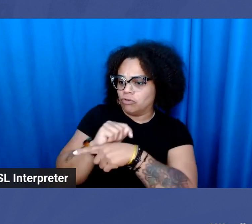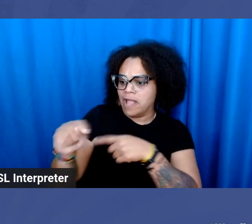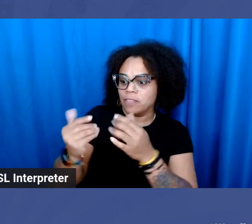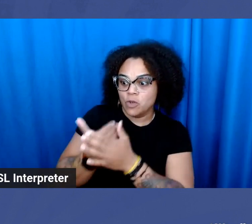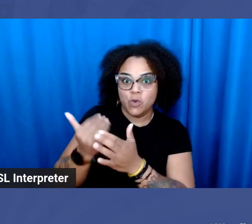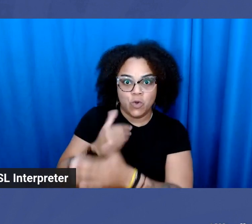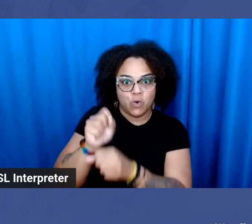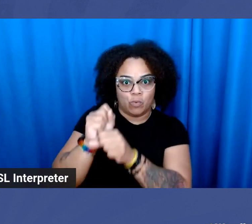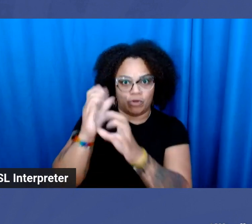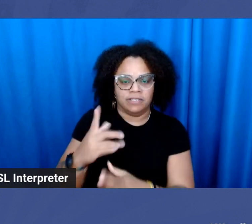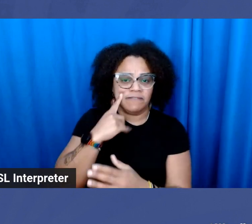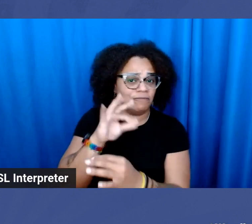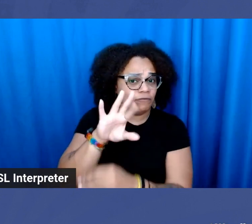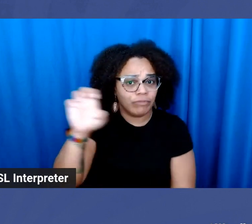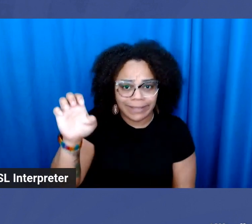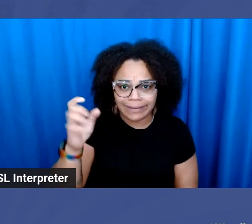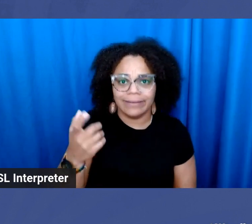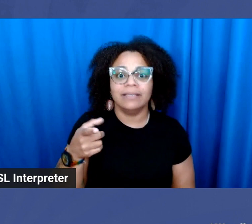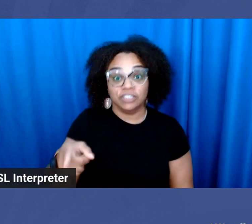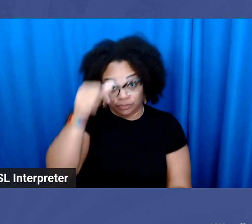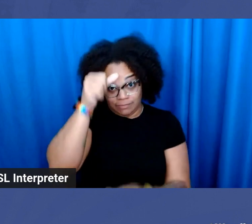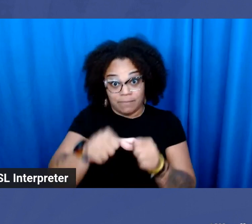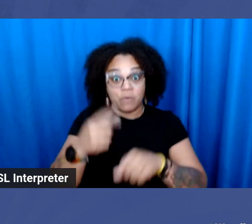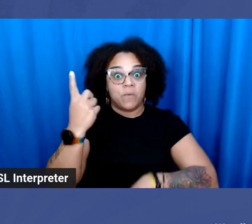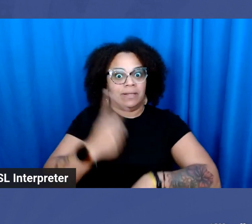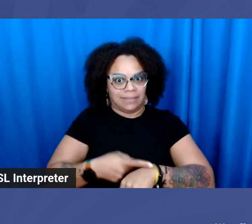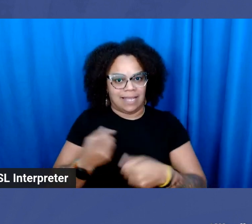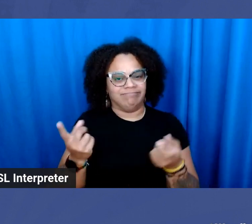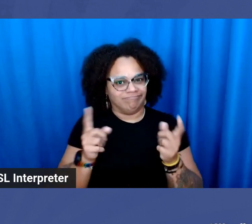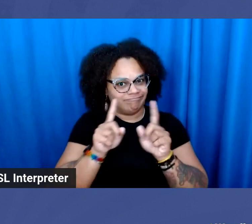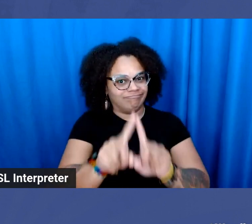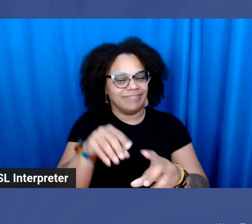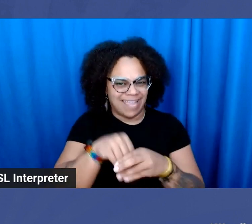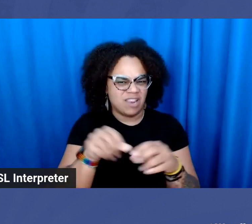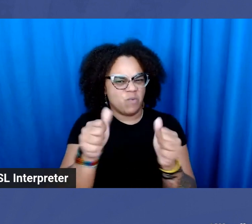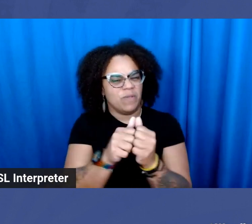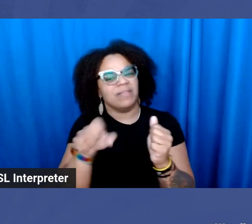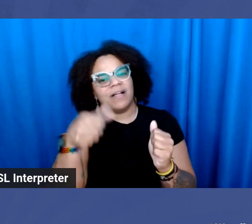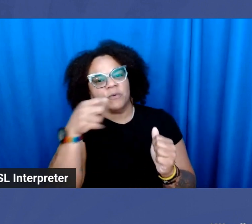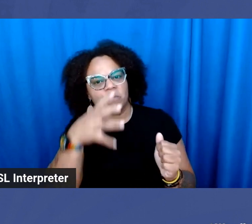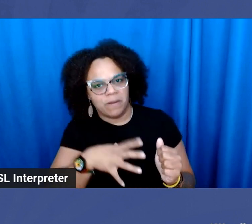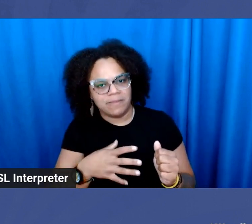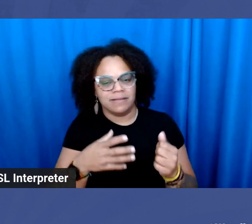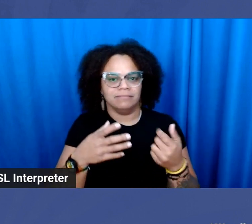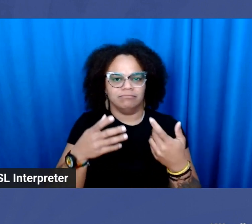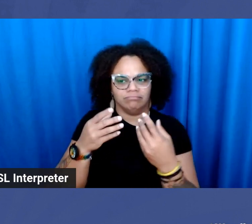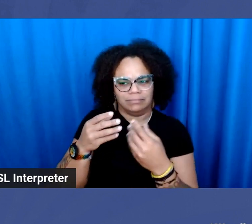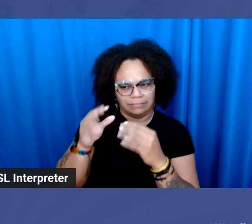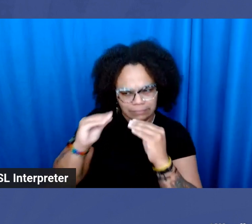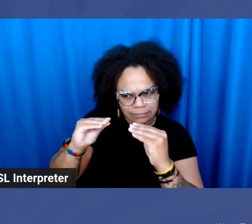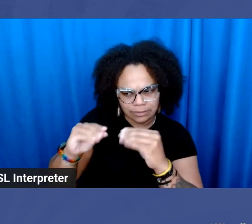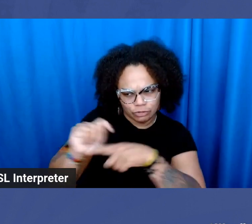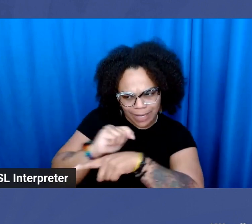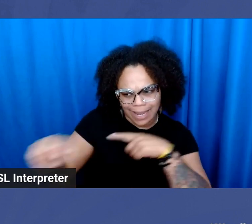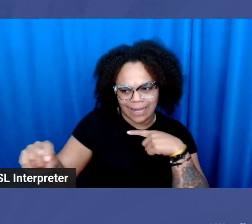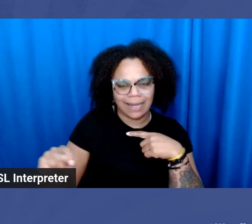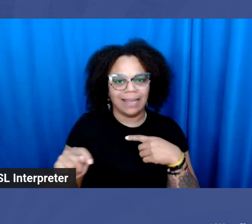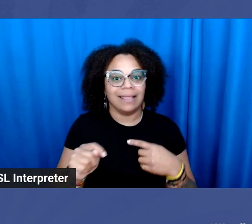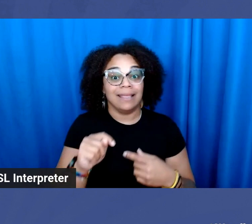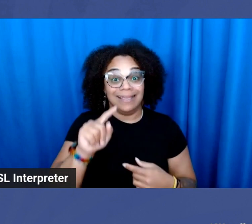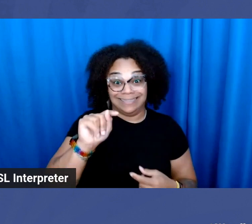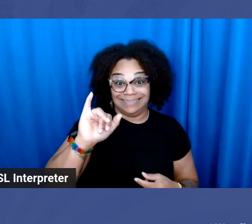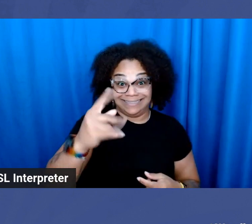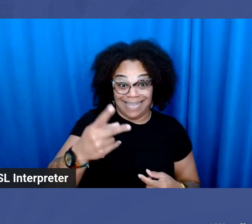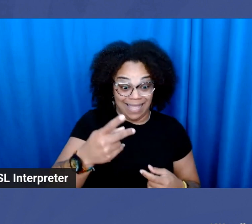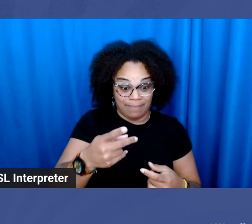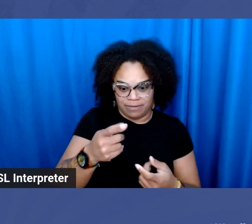a time when she took someone new into session to train her and gave her part of her own tip. Although she made nothing of it, this would have been